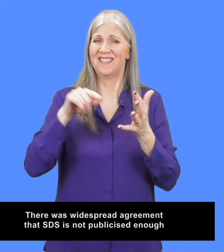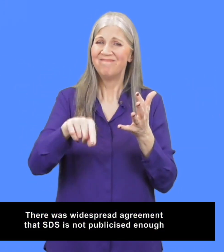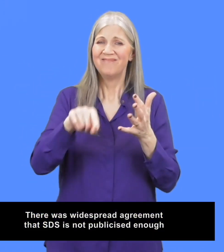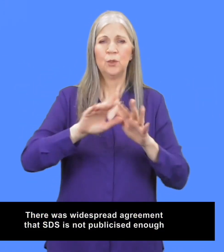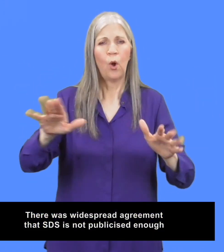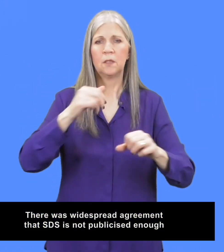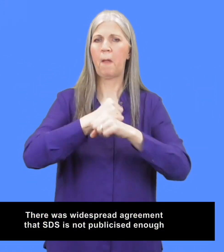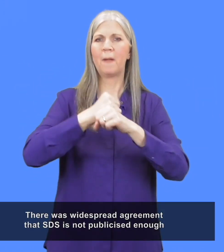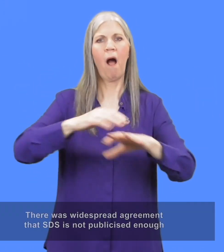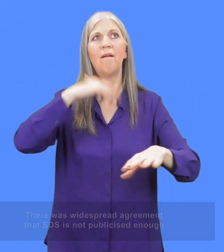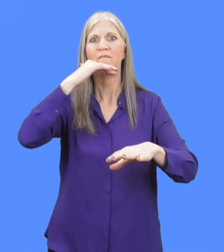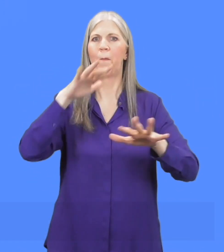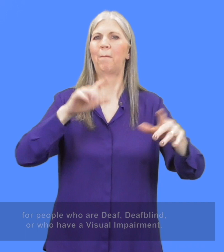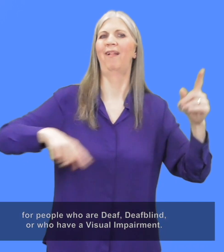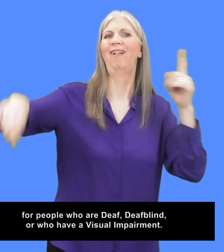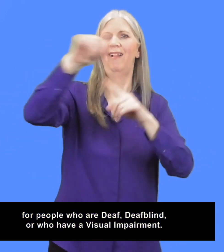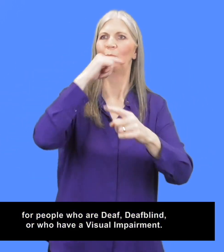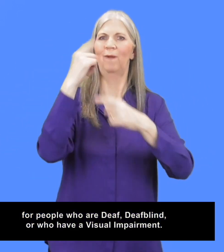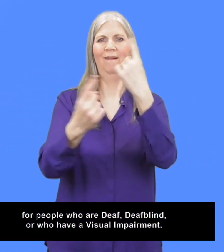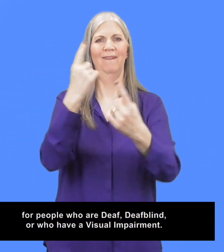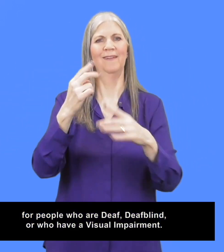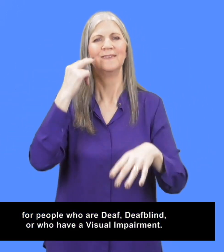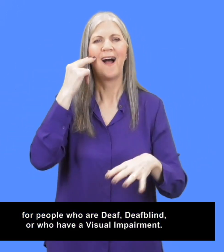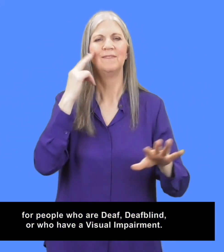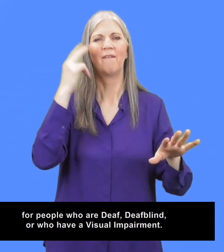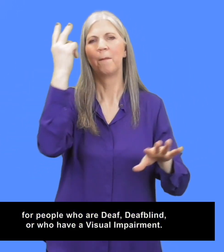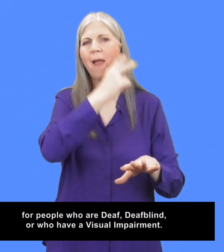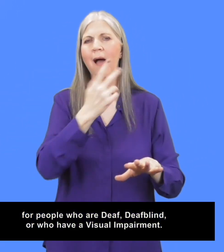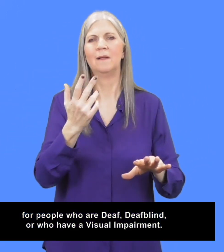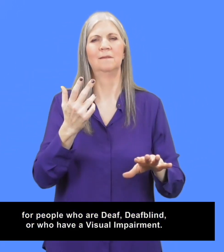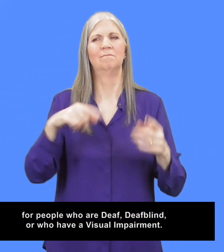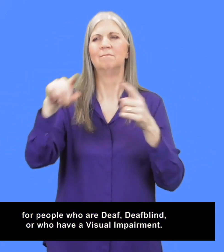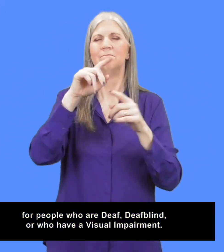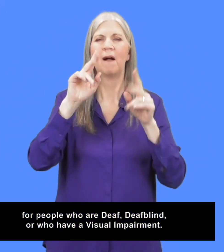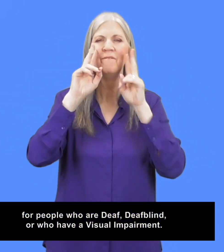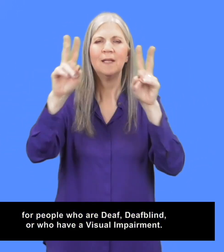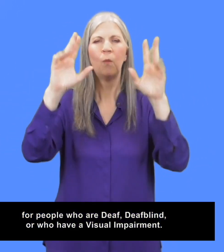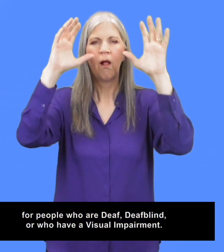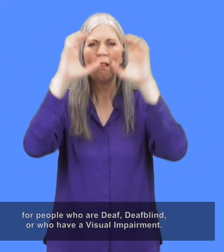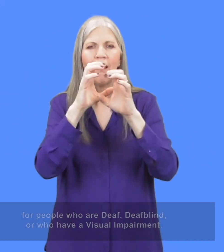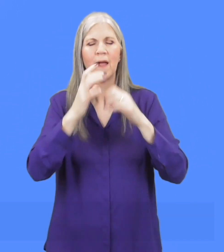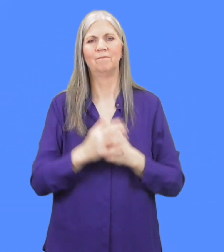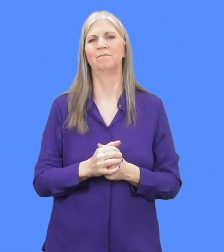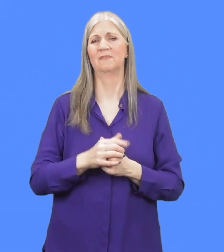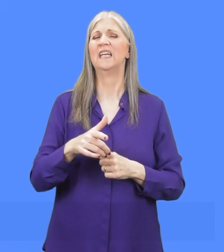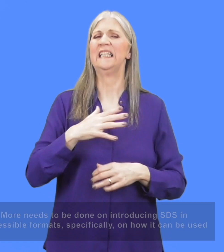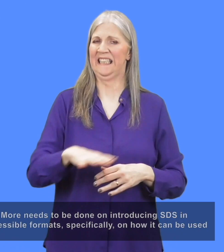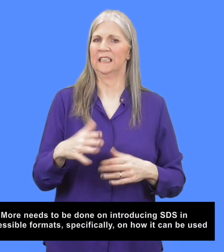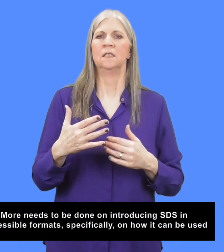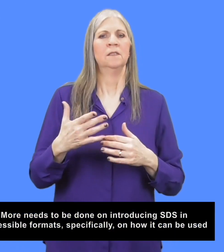not publicised enough for people who are deaf, deafblind, or who have a visual impairment. More needs to be done